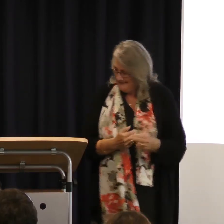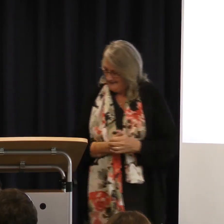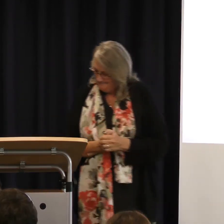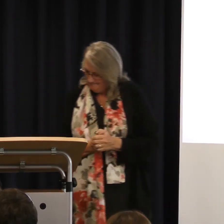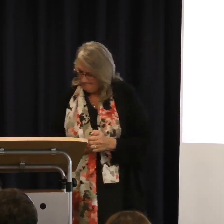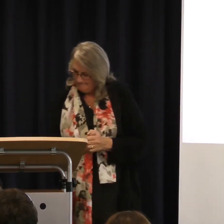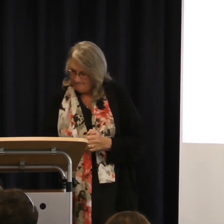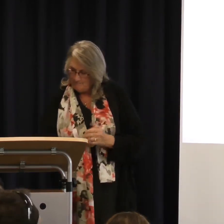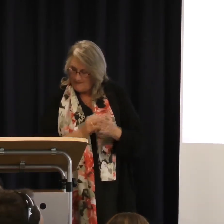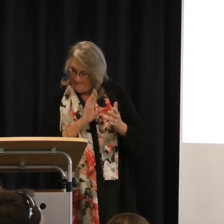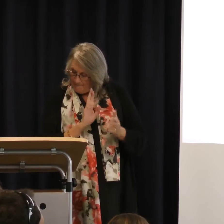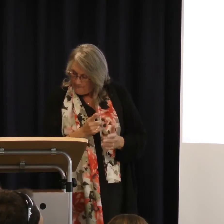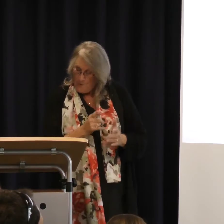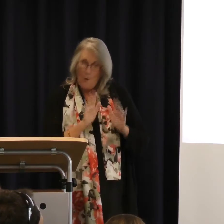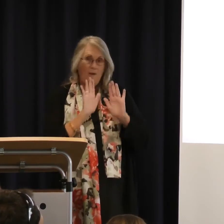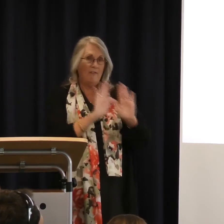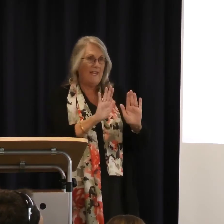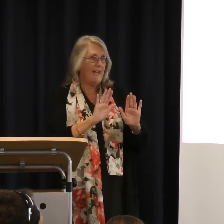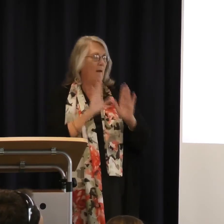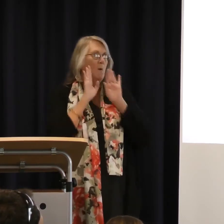his everlasting supporting family.